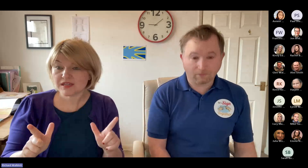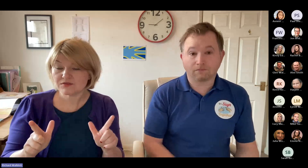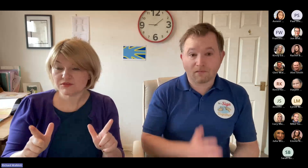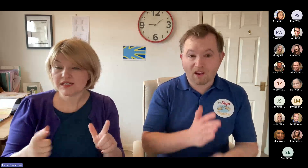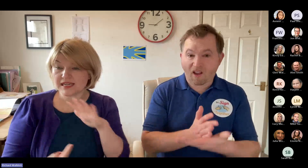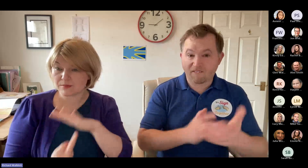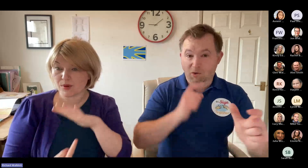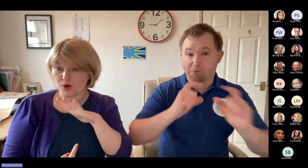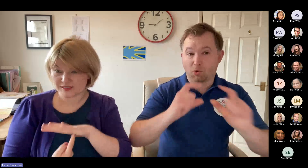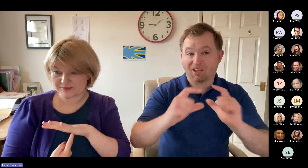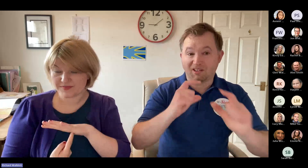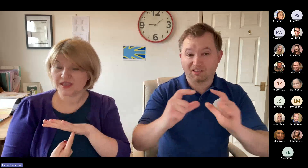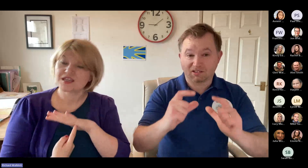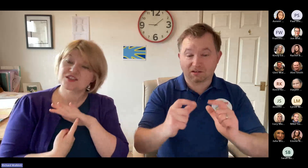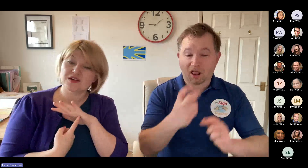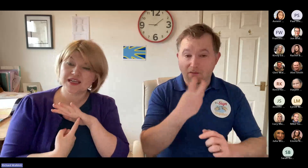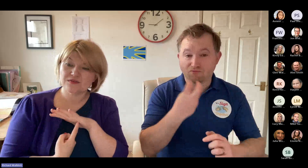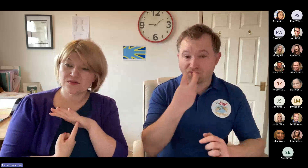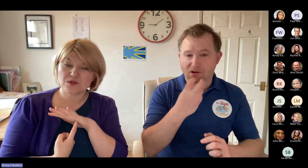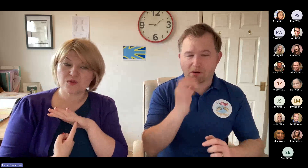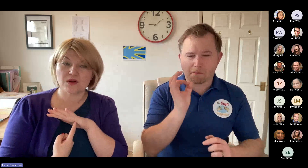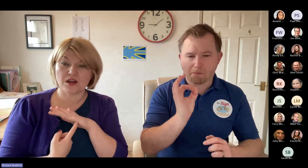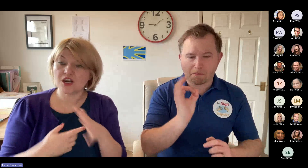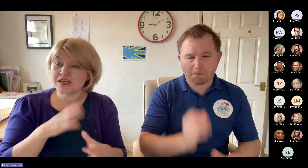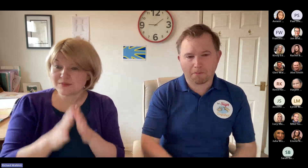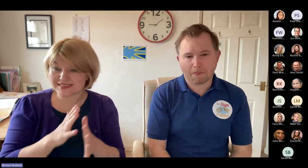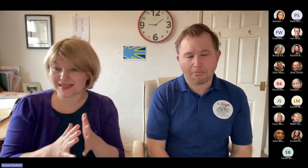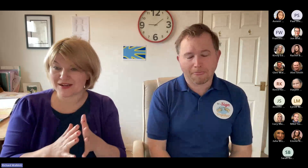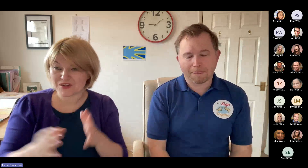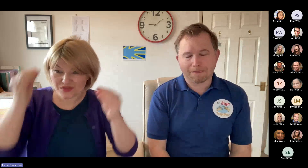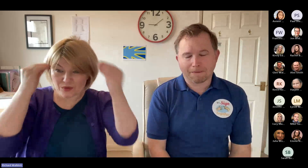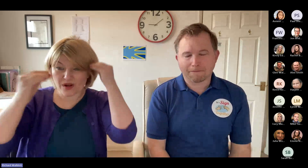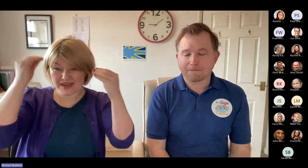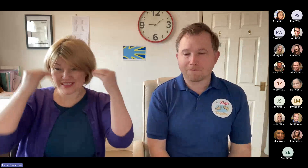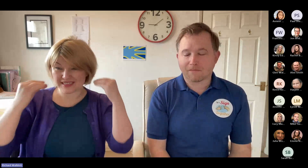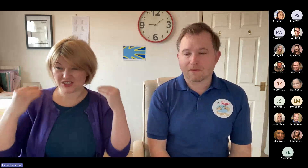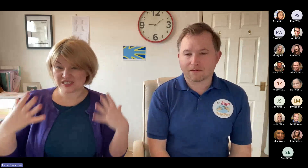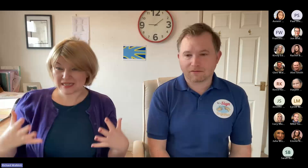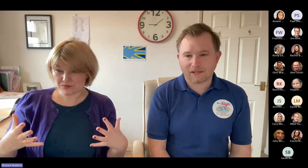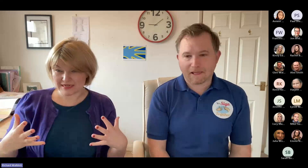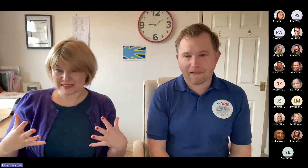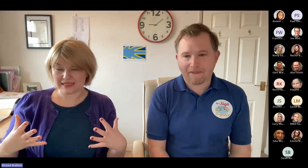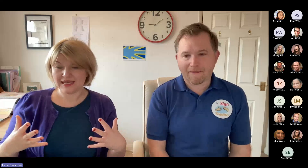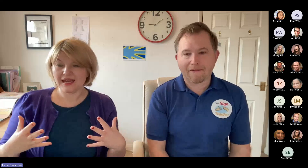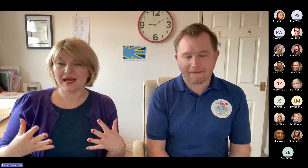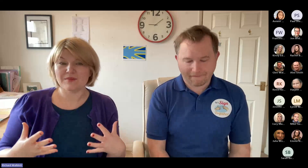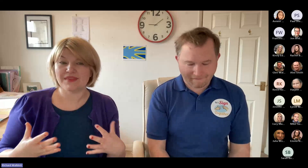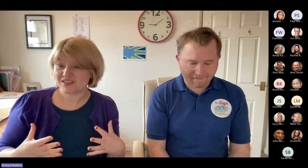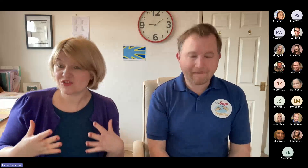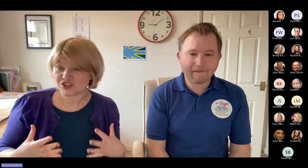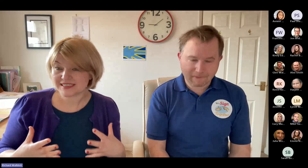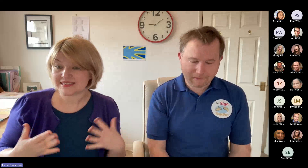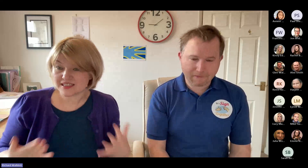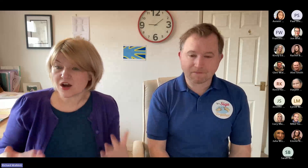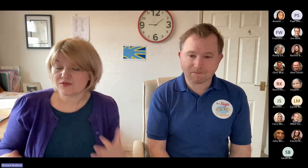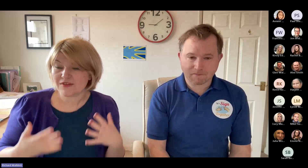really, really important. So if you are learning BSL and you think, well, I'm actually just lip reading, that's not cheating. That's half of